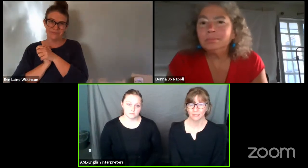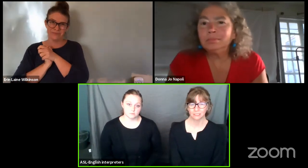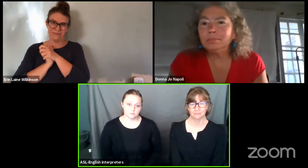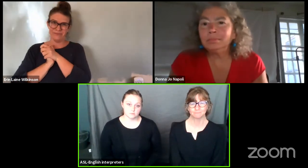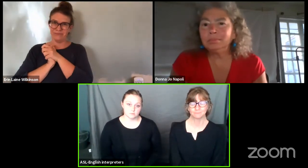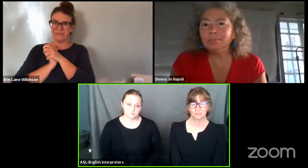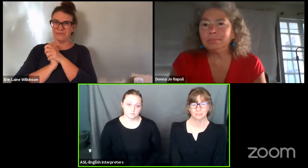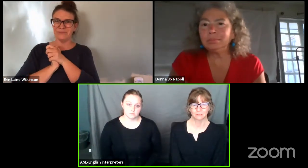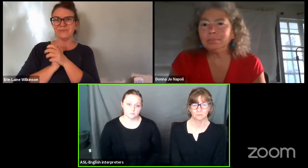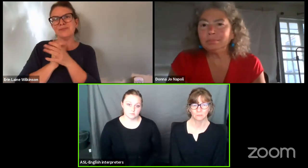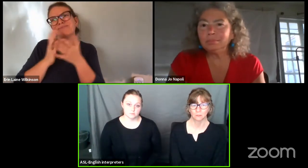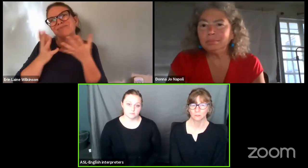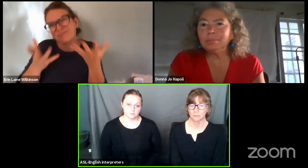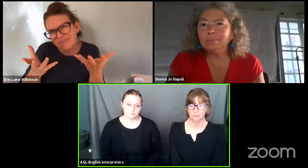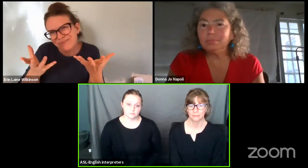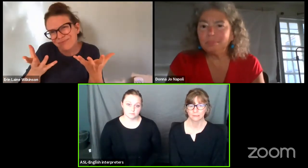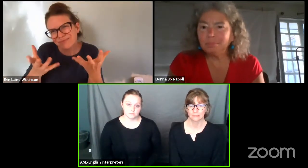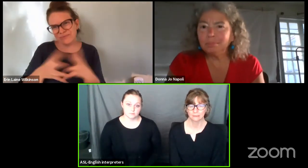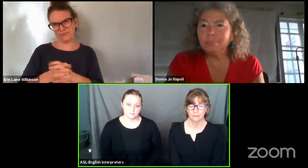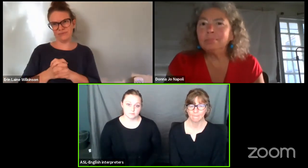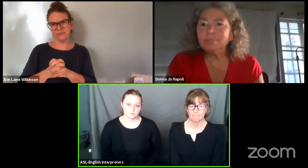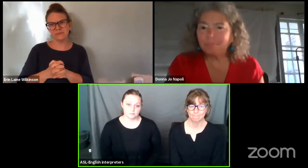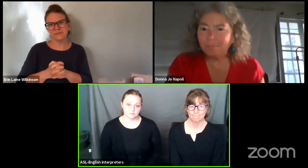language variation.